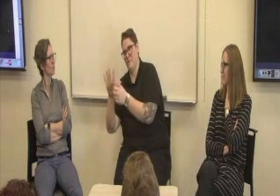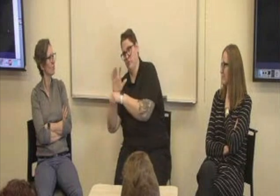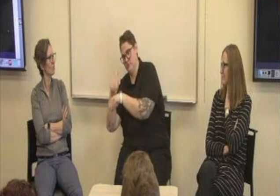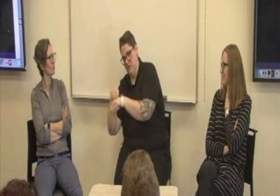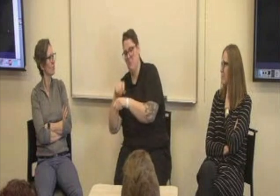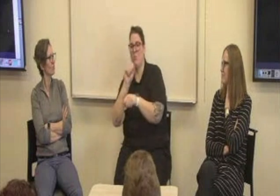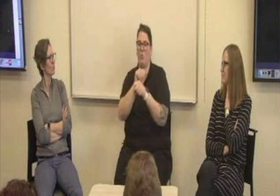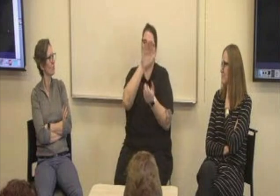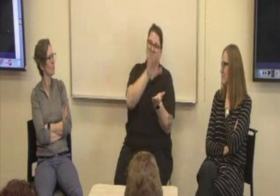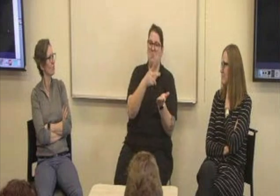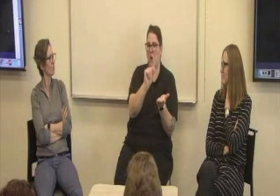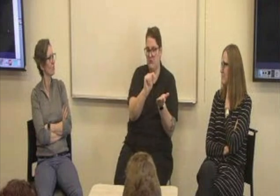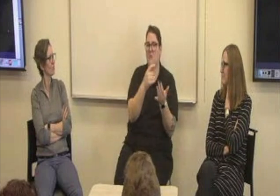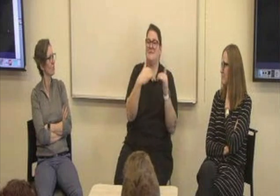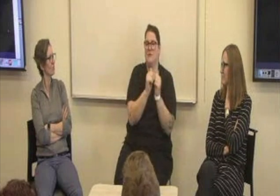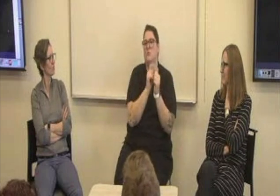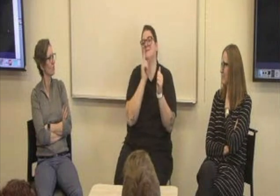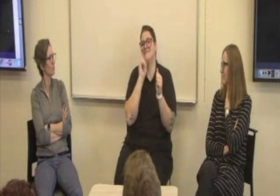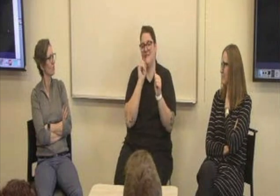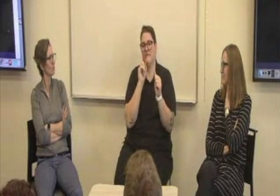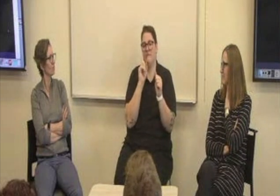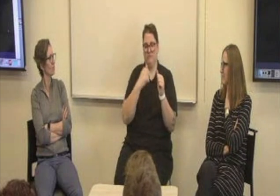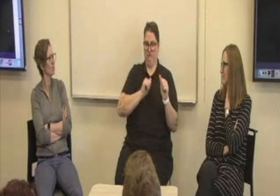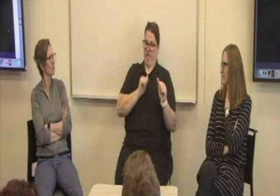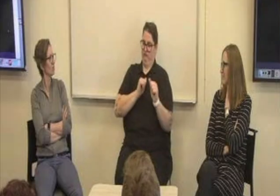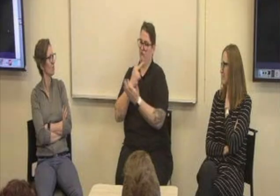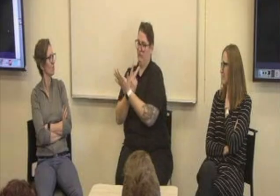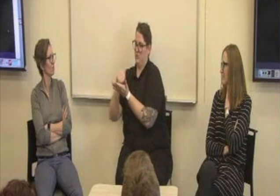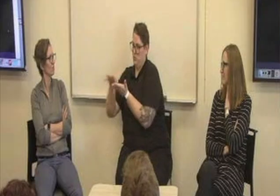now that they've graduated, I work with graduate students.